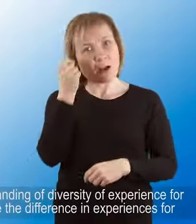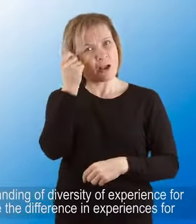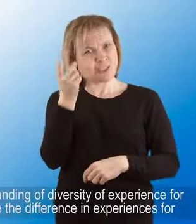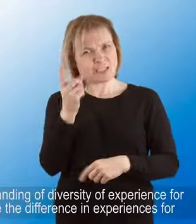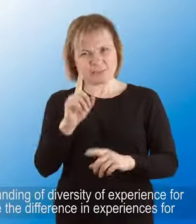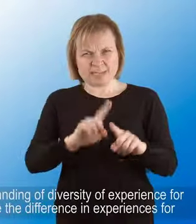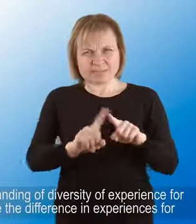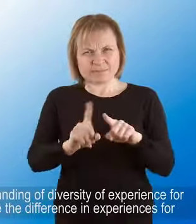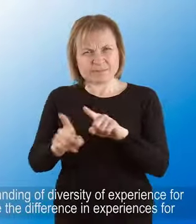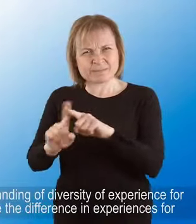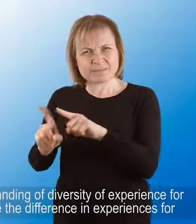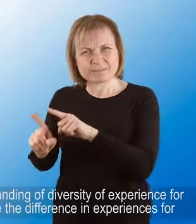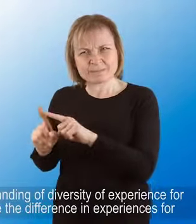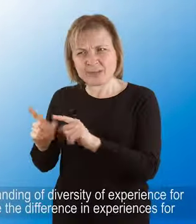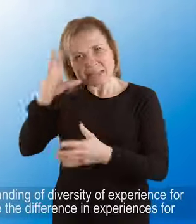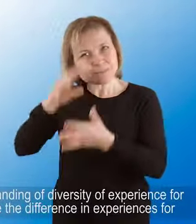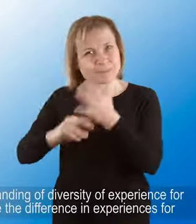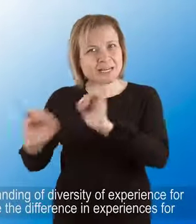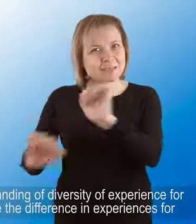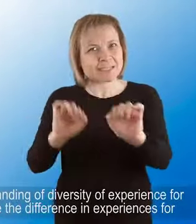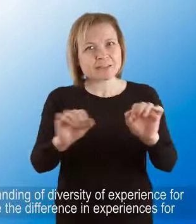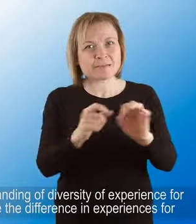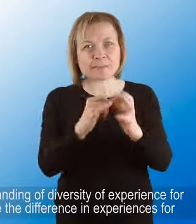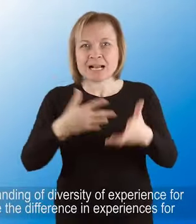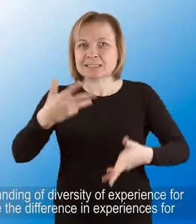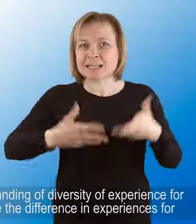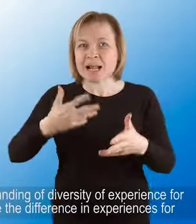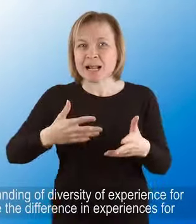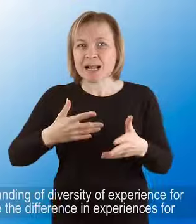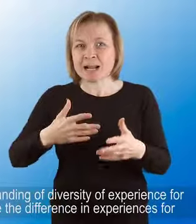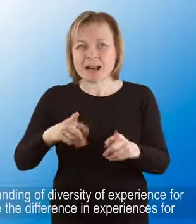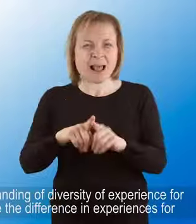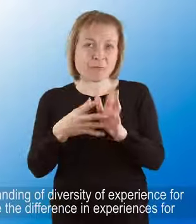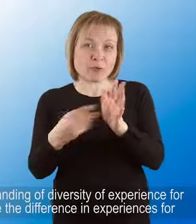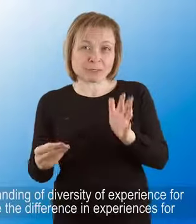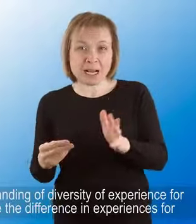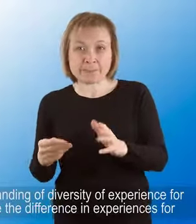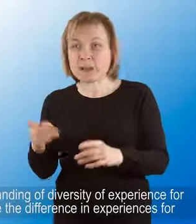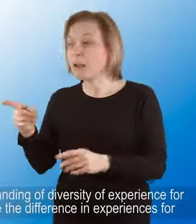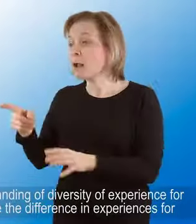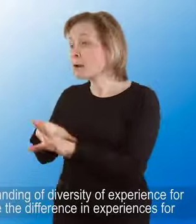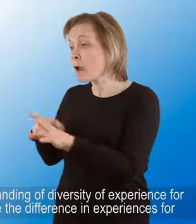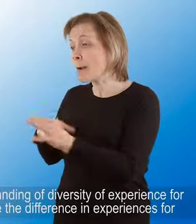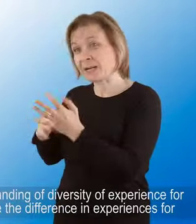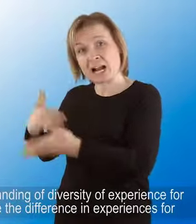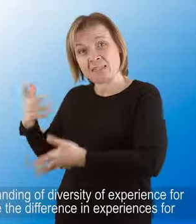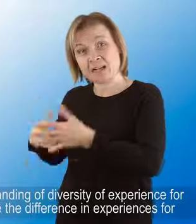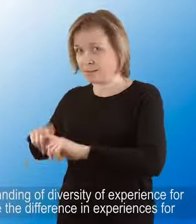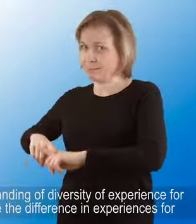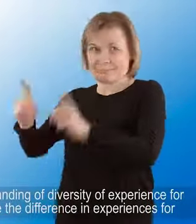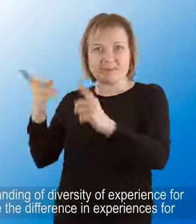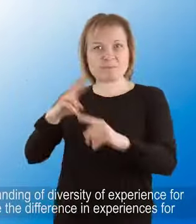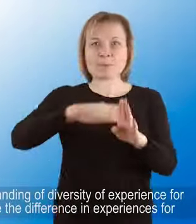And improving our understanding of diversity of experience for BSL users, for example the difference